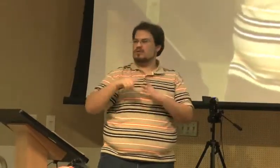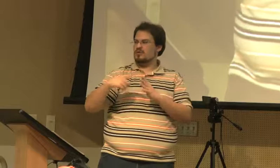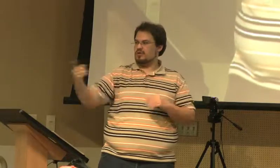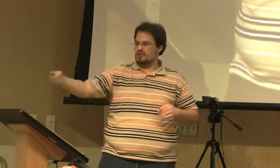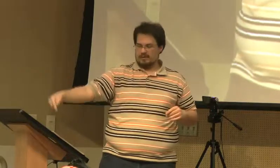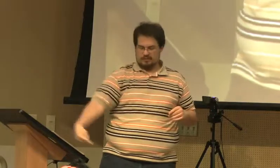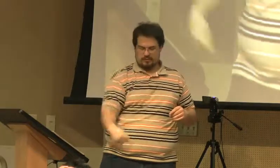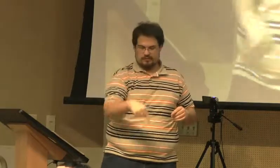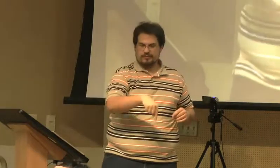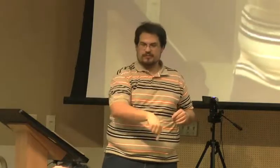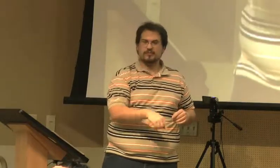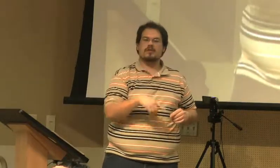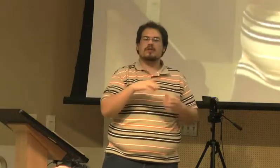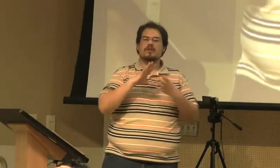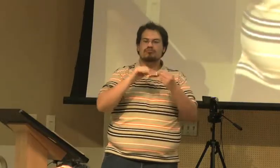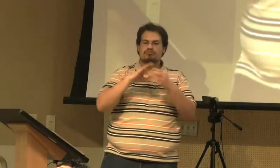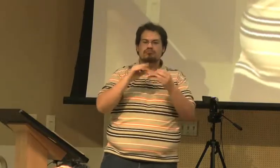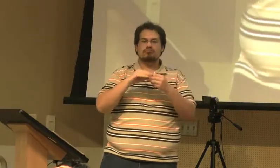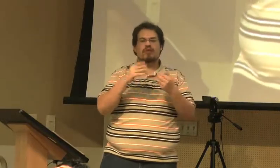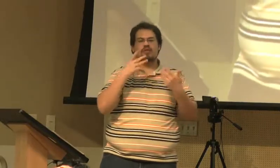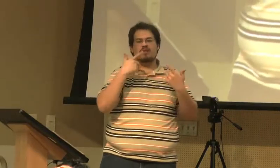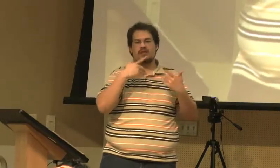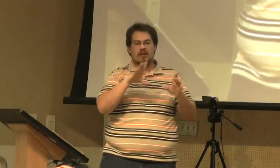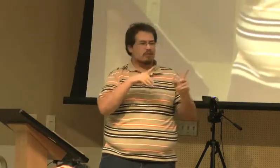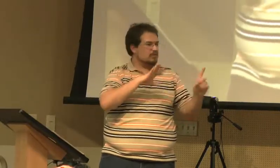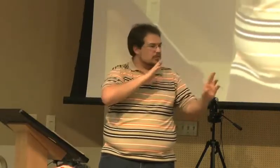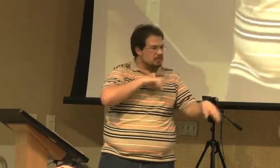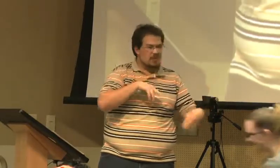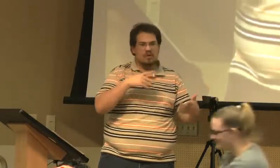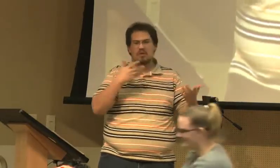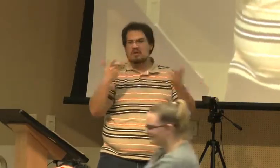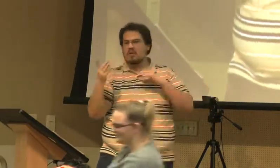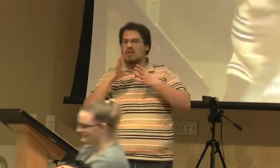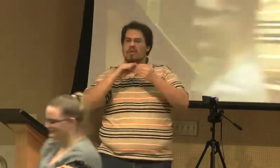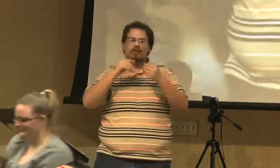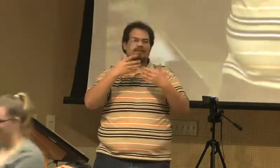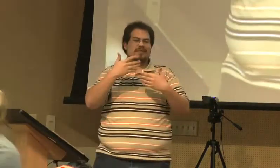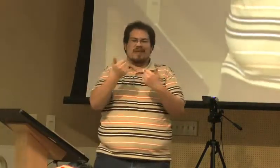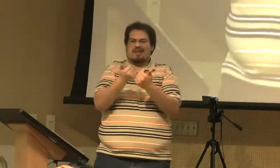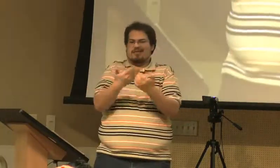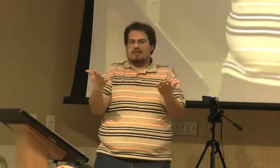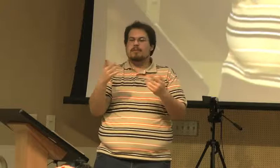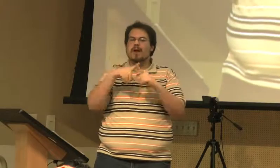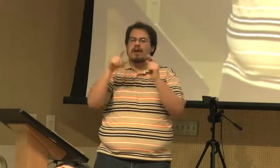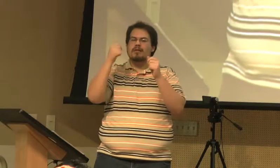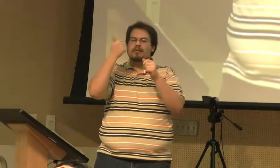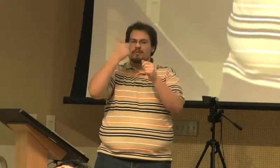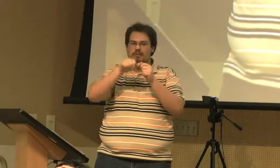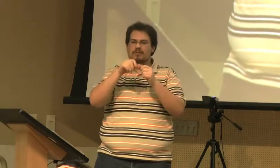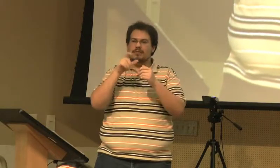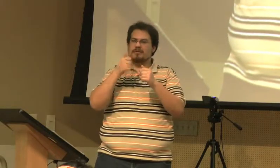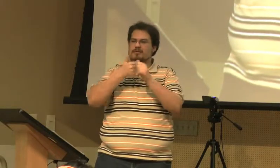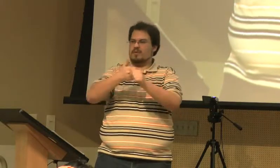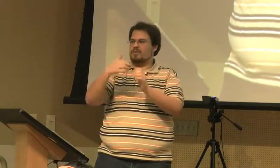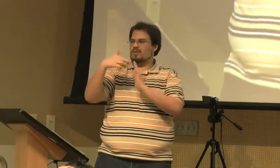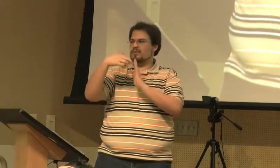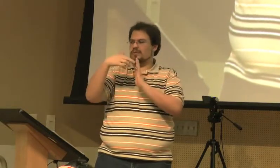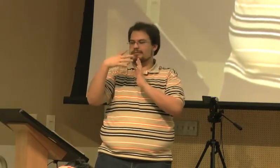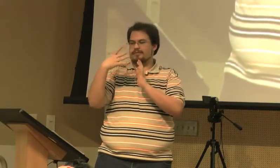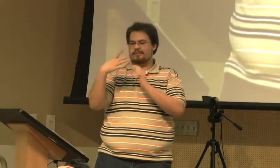Maybe you can come up front so that you are captured on camera. Please say your comment, your question, your concern. And at that point in